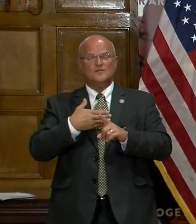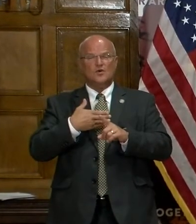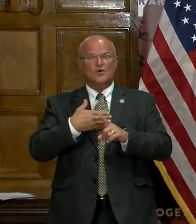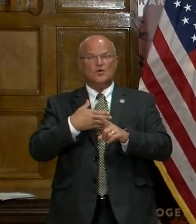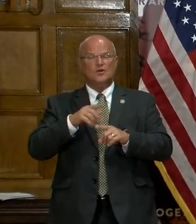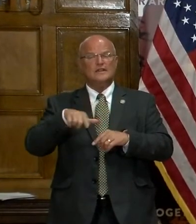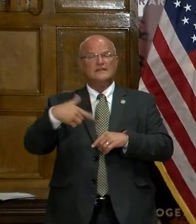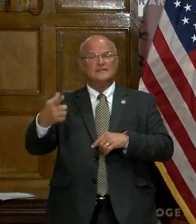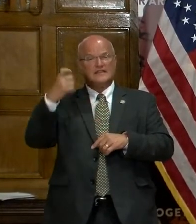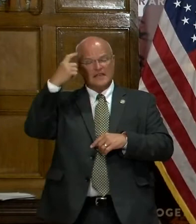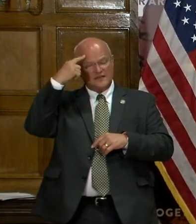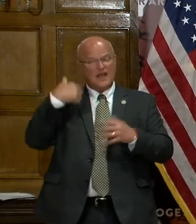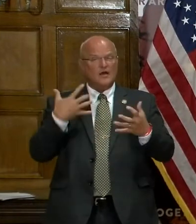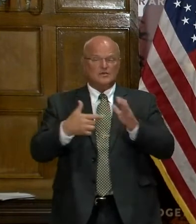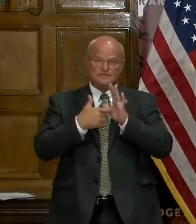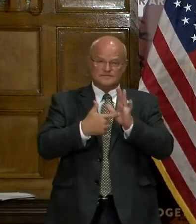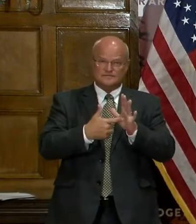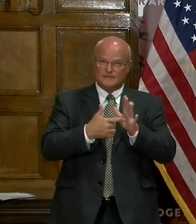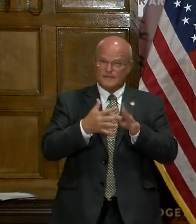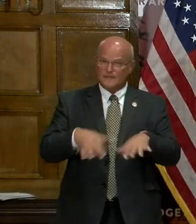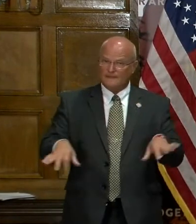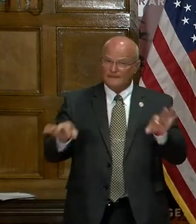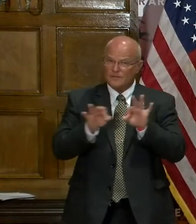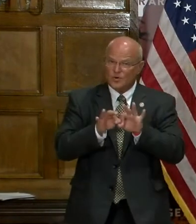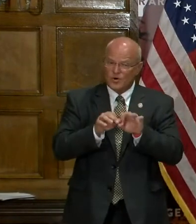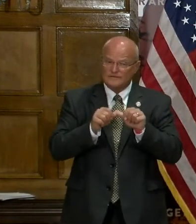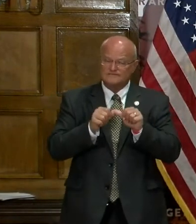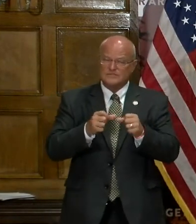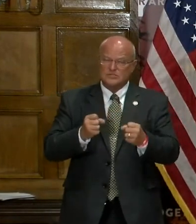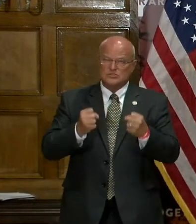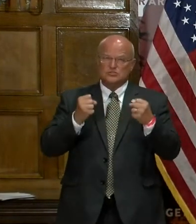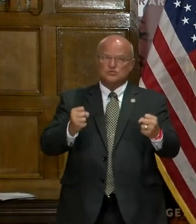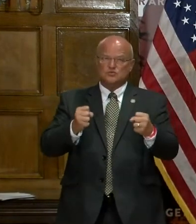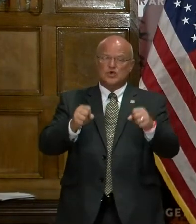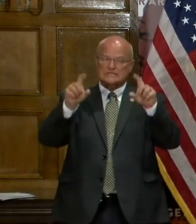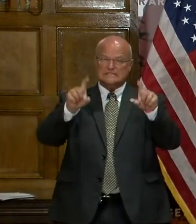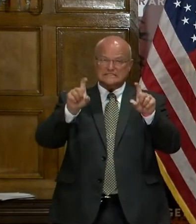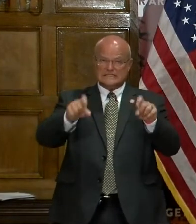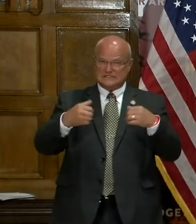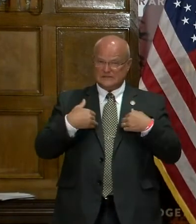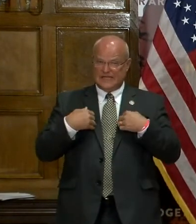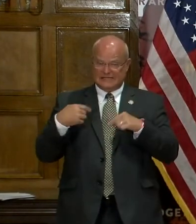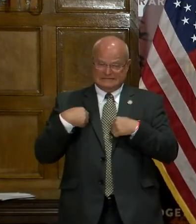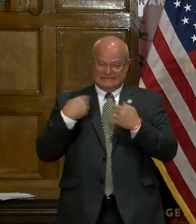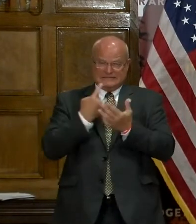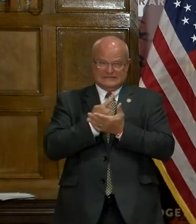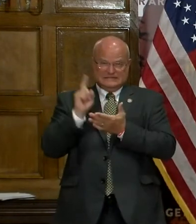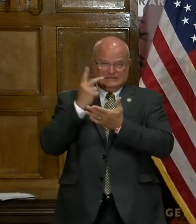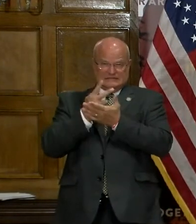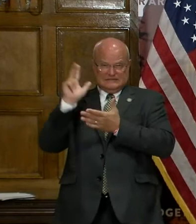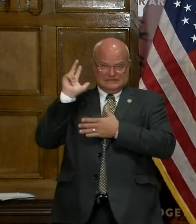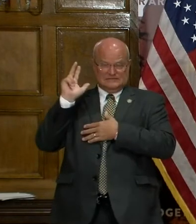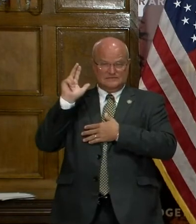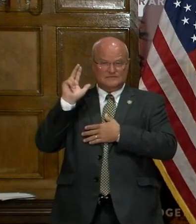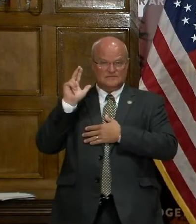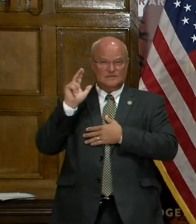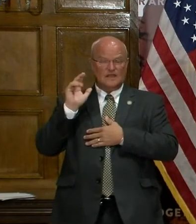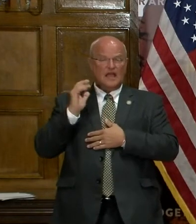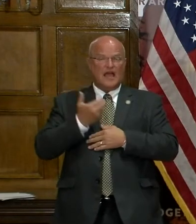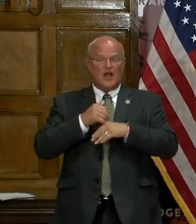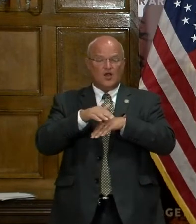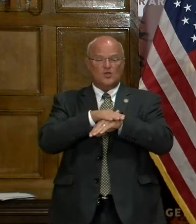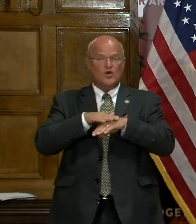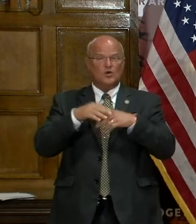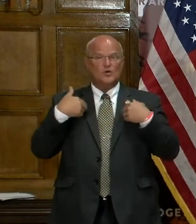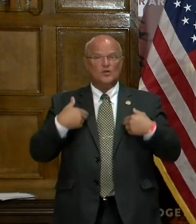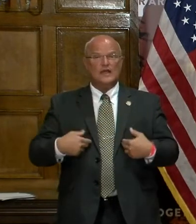I want to point out that it's very important that we continue the strong testing that we had in the weeks prior to this. Our local